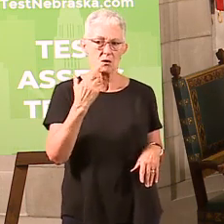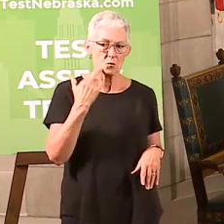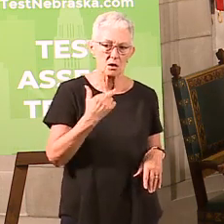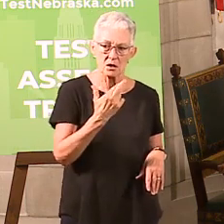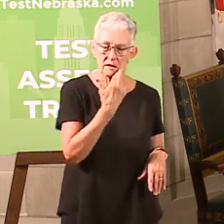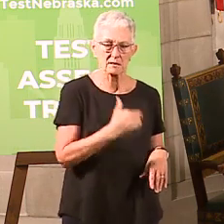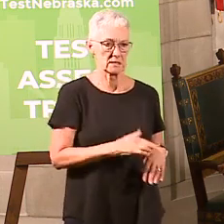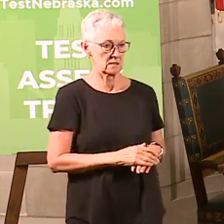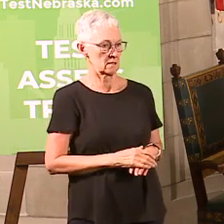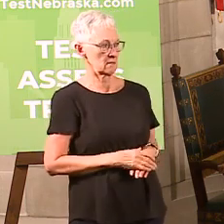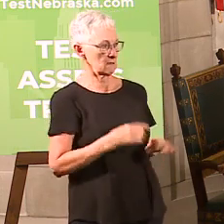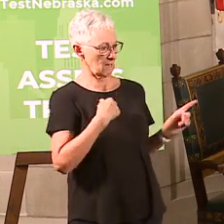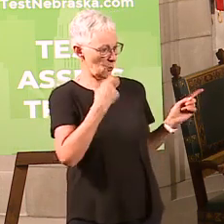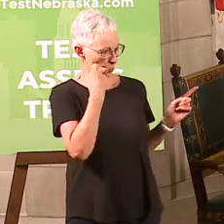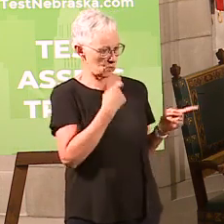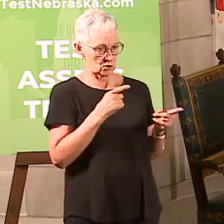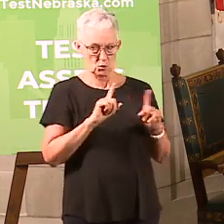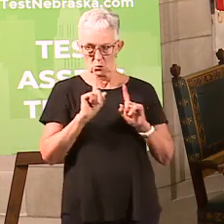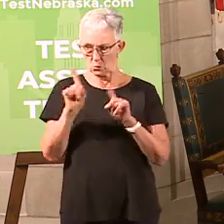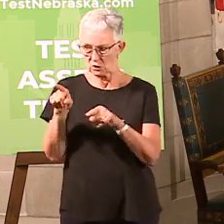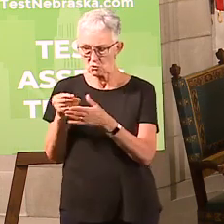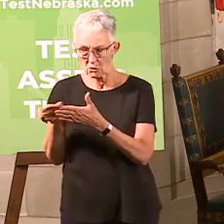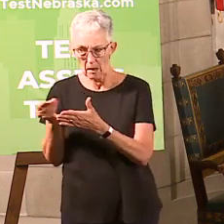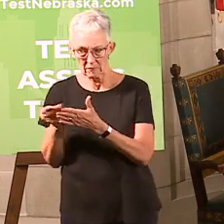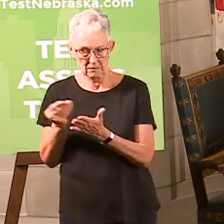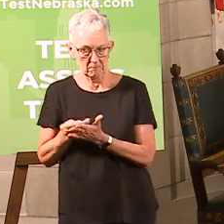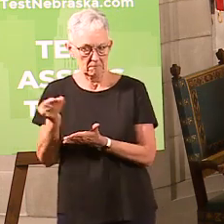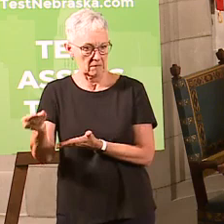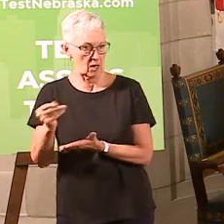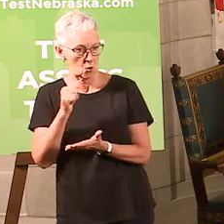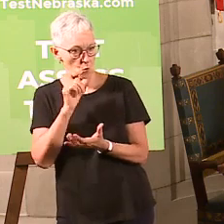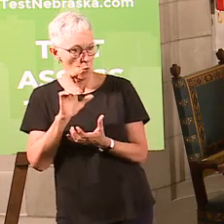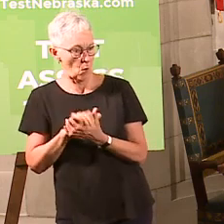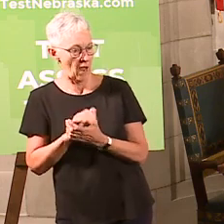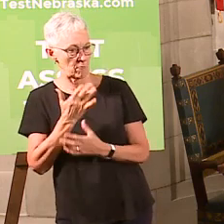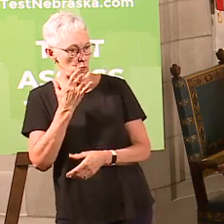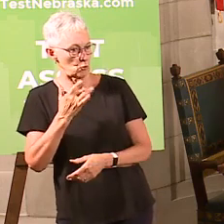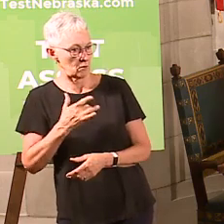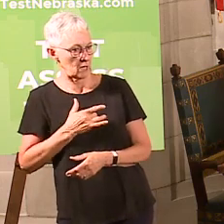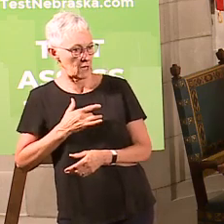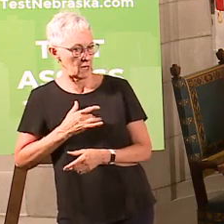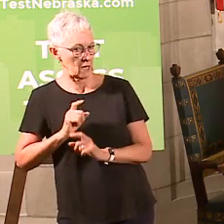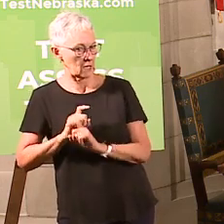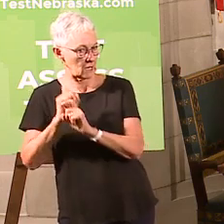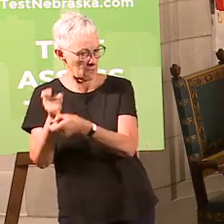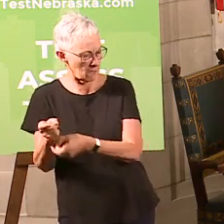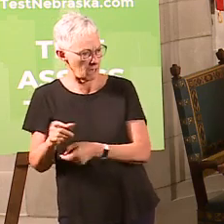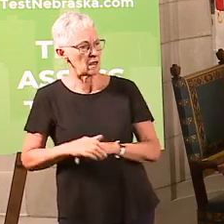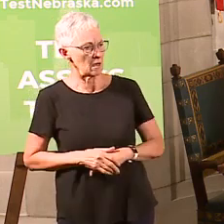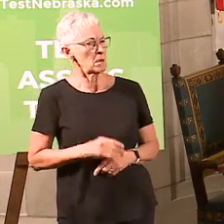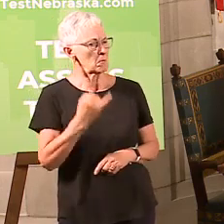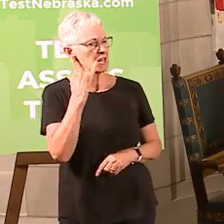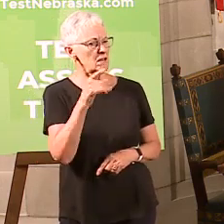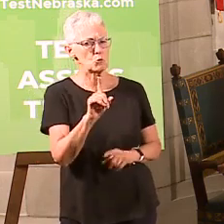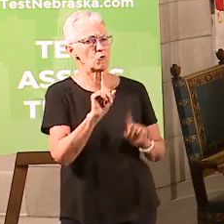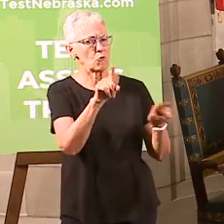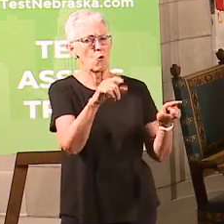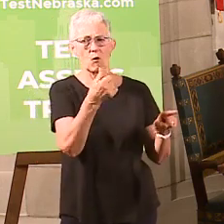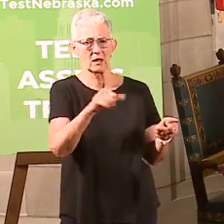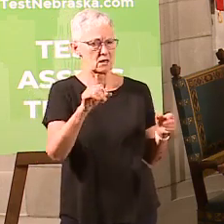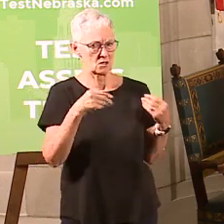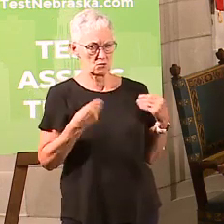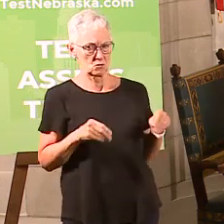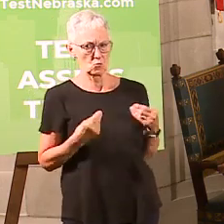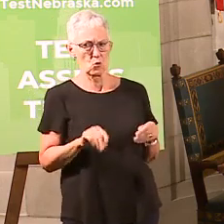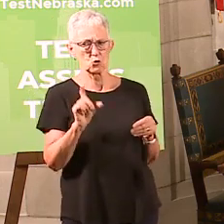a birthday present. But when you go out, especially if you're going to the store or someplace like that, take those steps that we just talked about to be able to